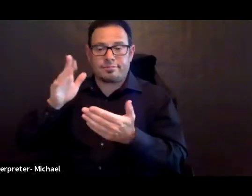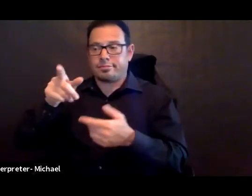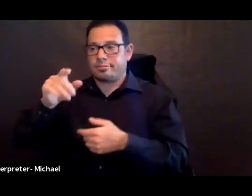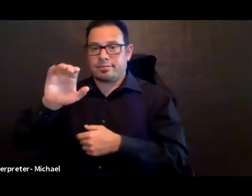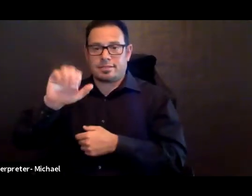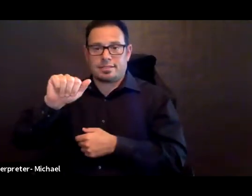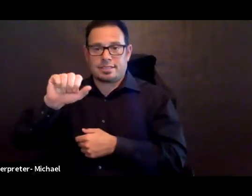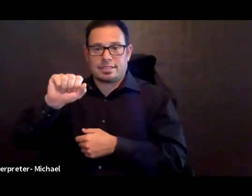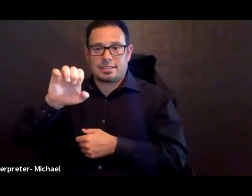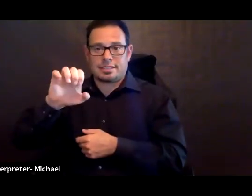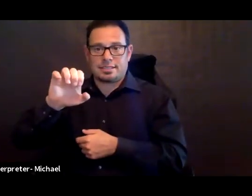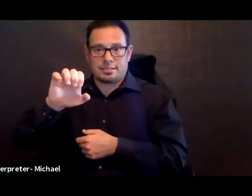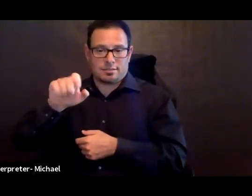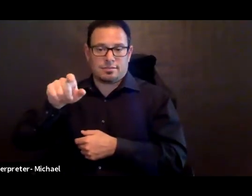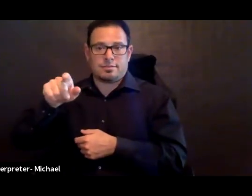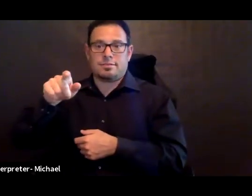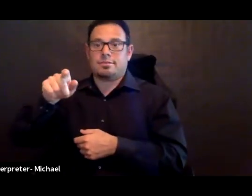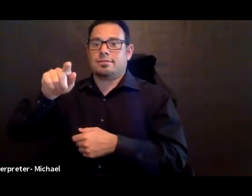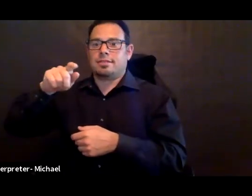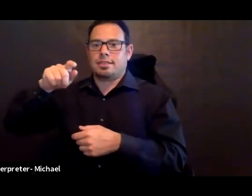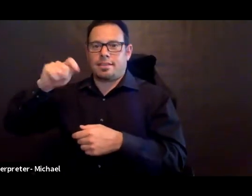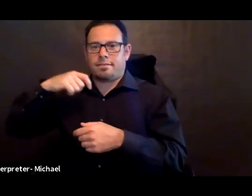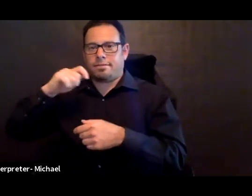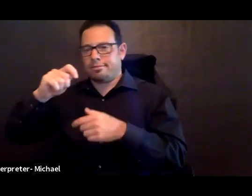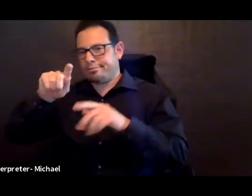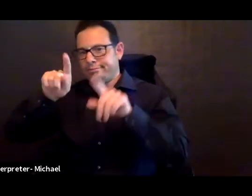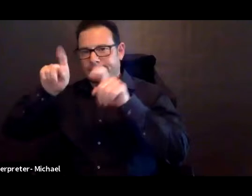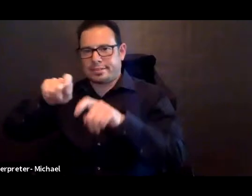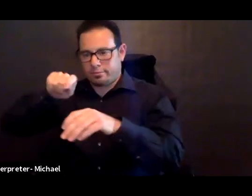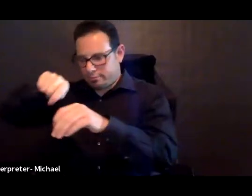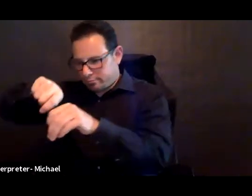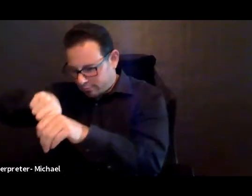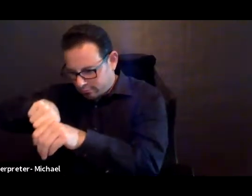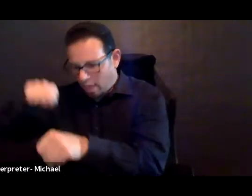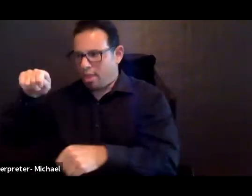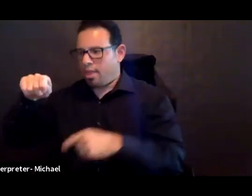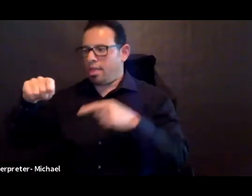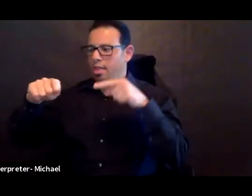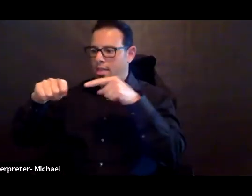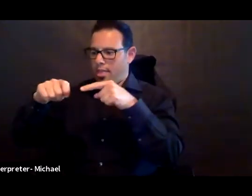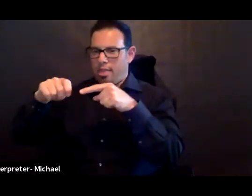specimens in for sequencing. We work with a number of labs, and in fact, we've